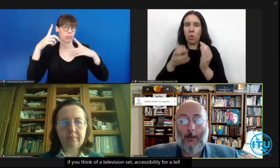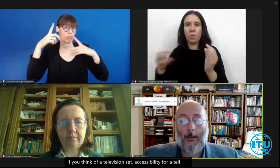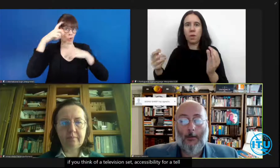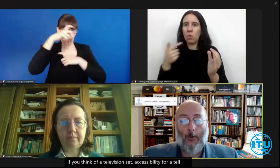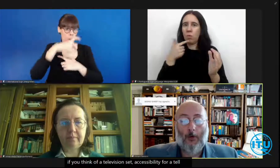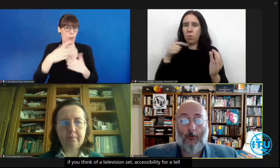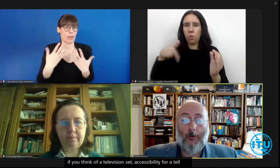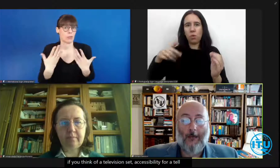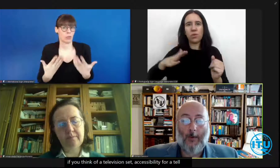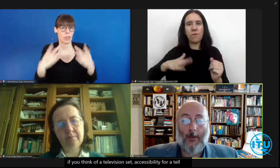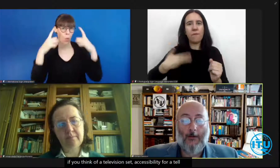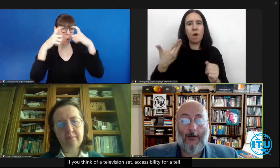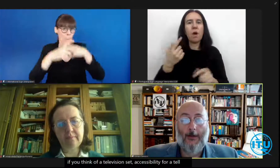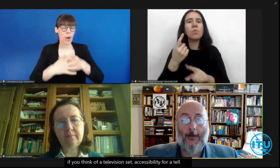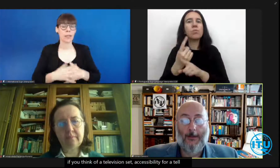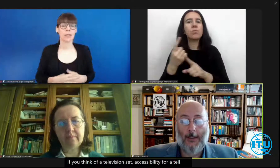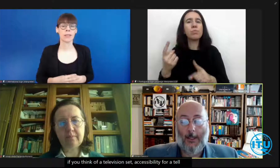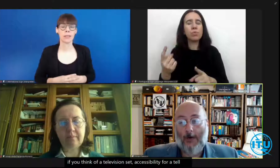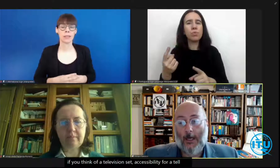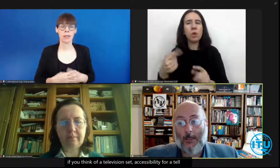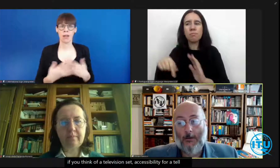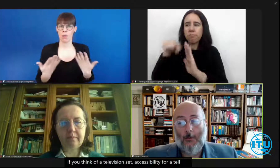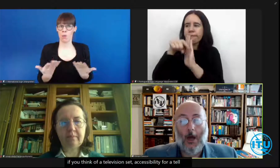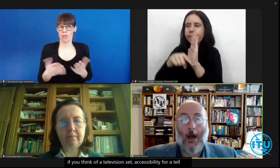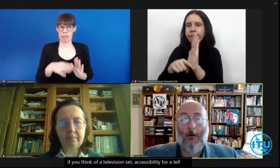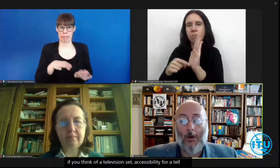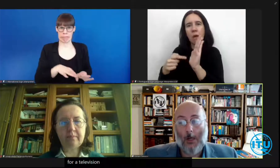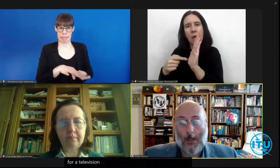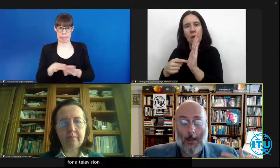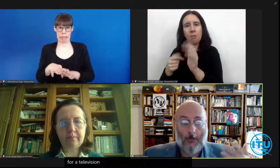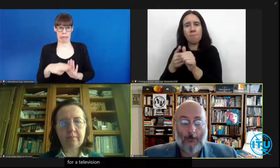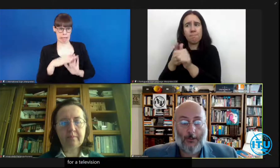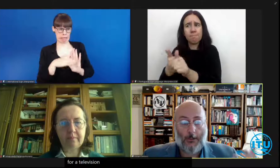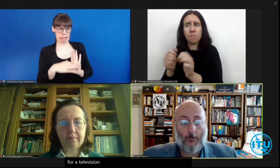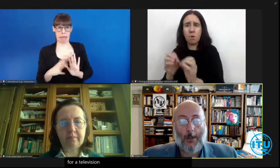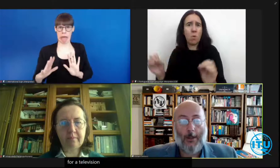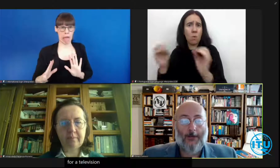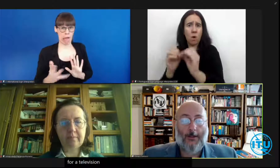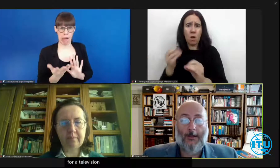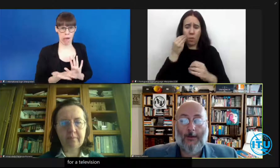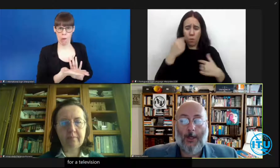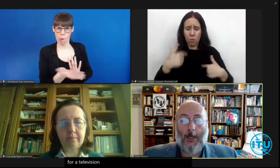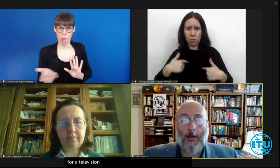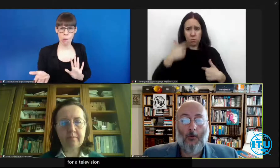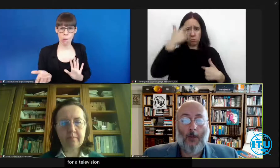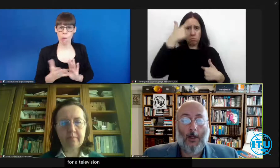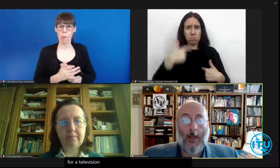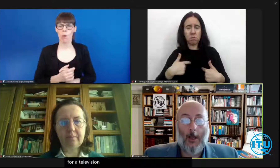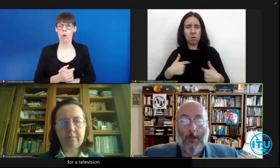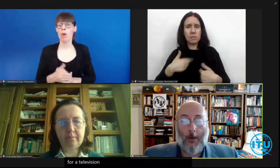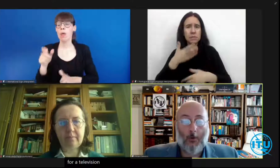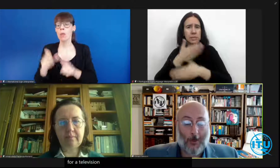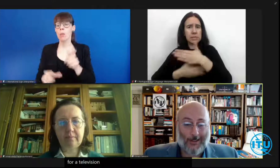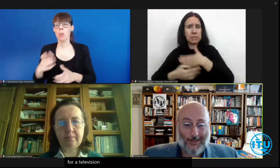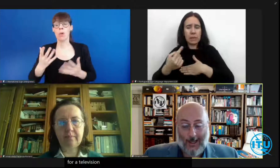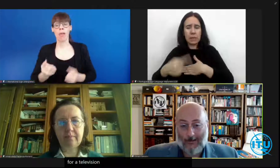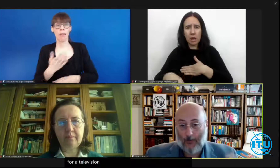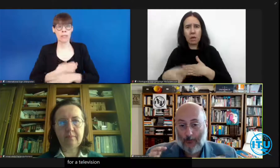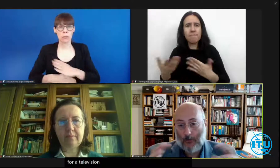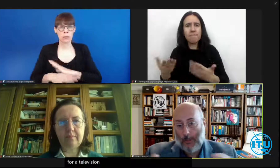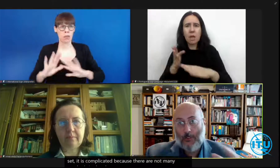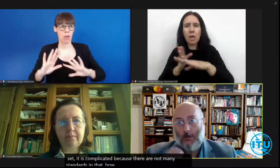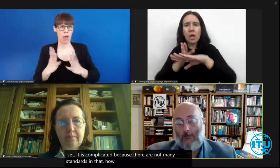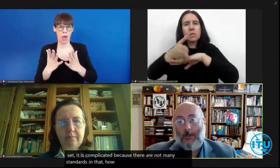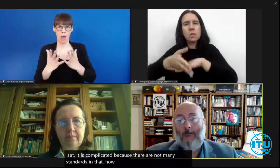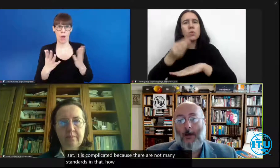today because you don't have many standards in that direction. How a user with a certain disability would be able to access